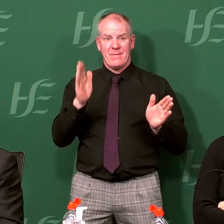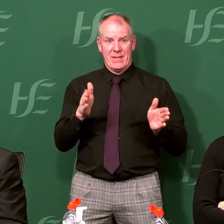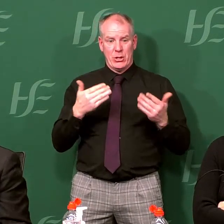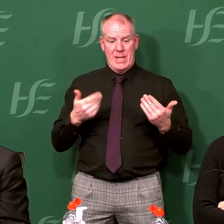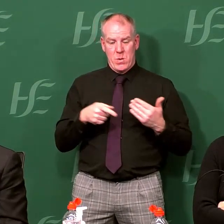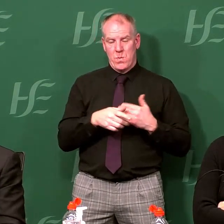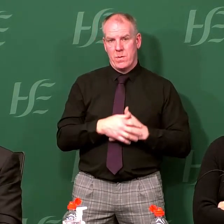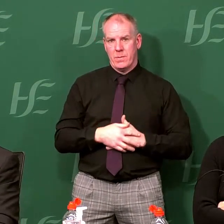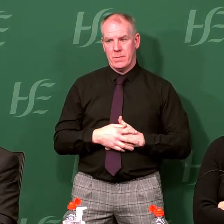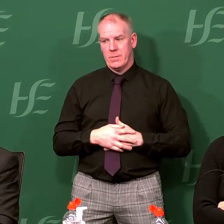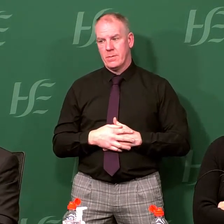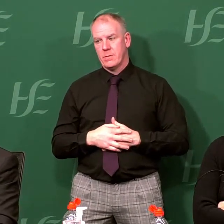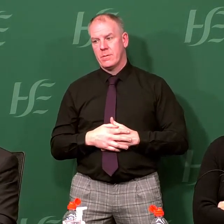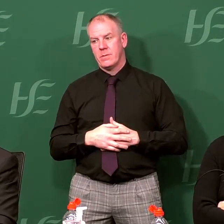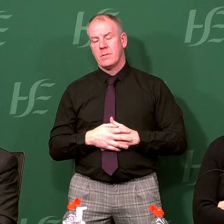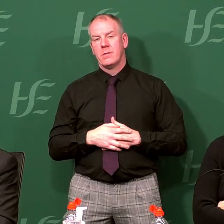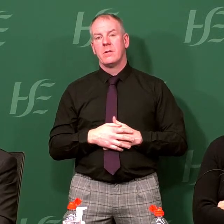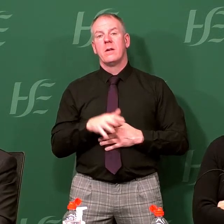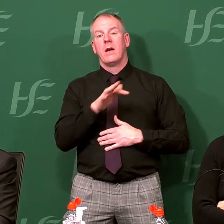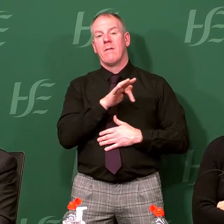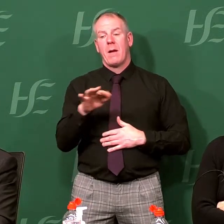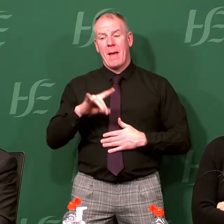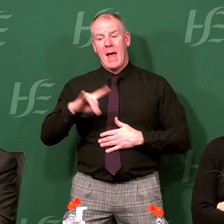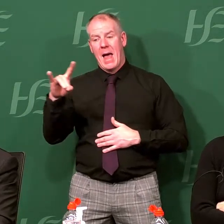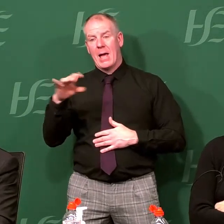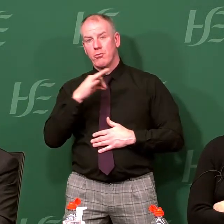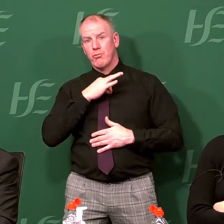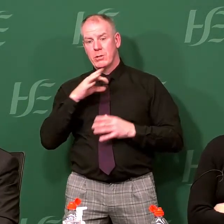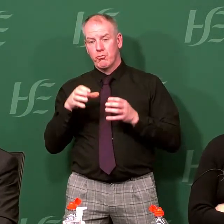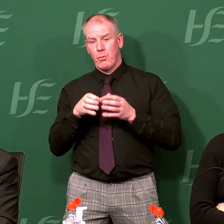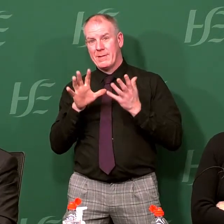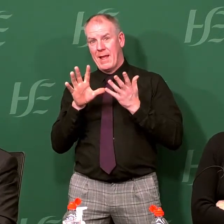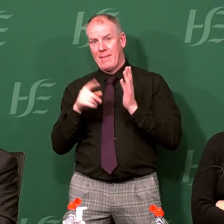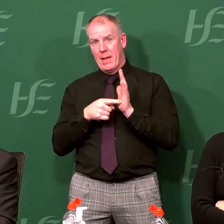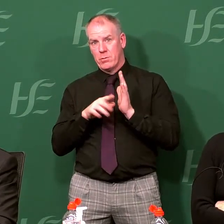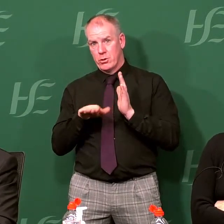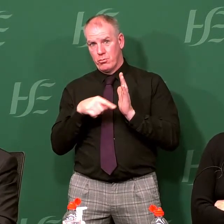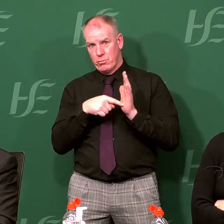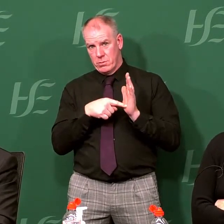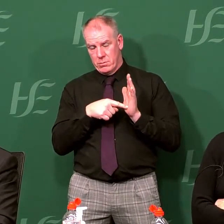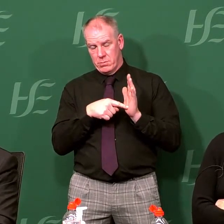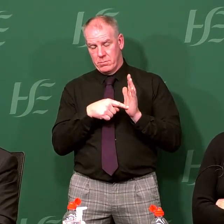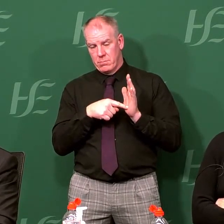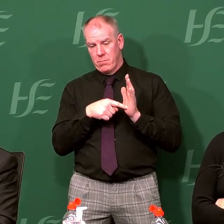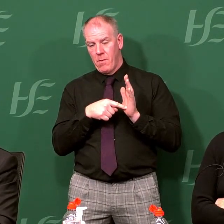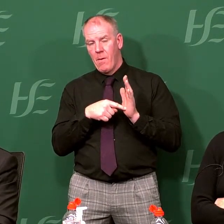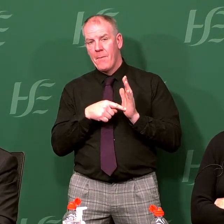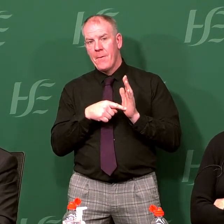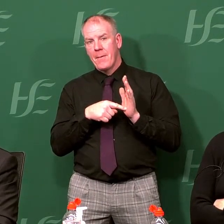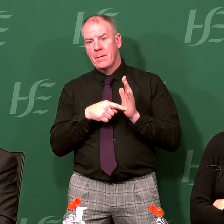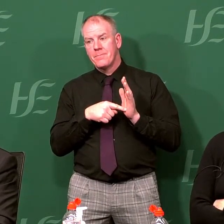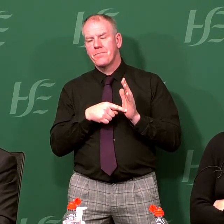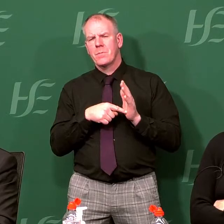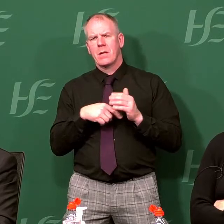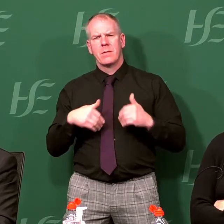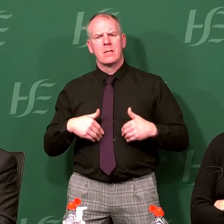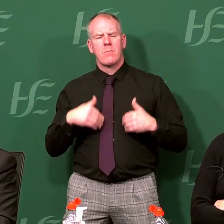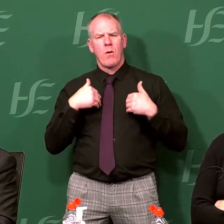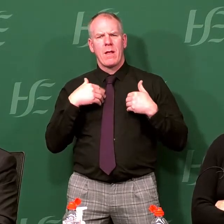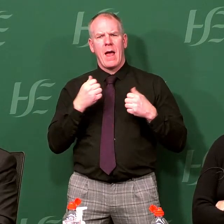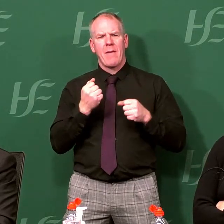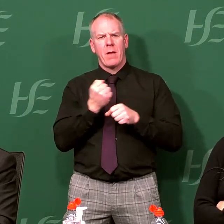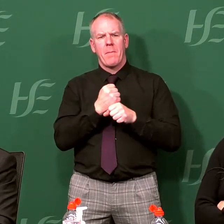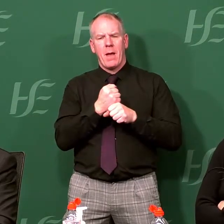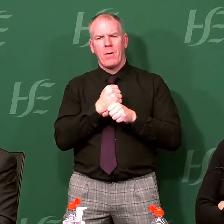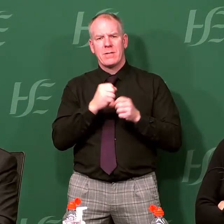total. Of those high-risk kids, the 10,000 kids who are there to be done, there's, as of this morning, there are about